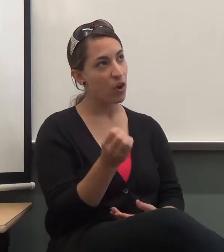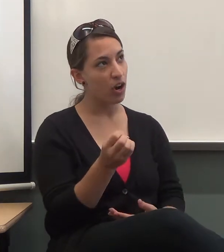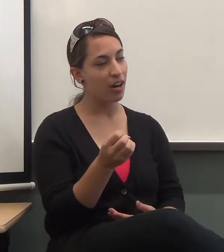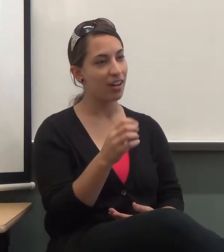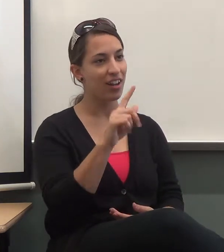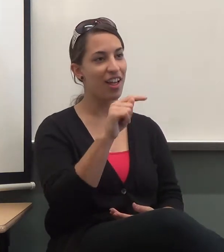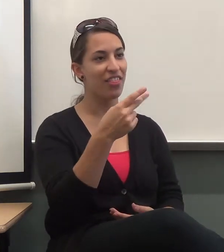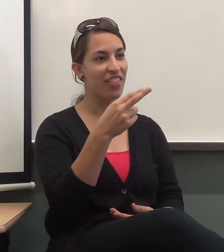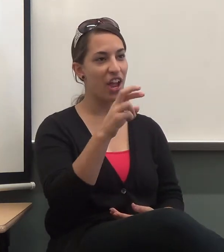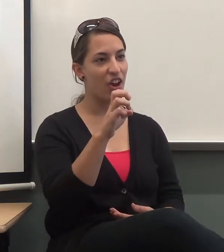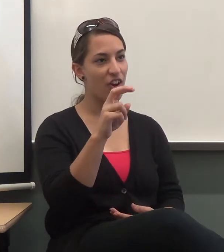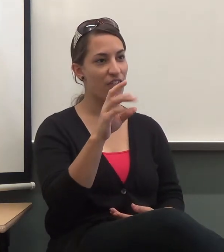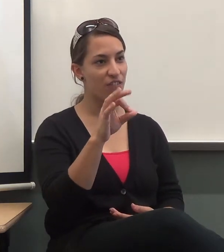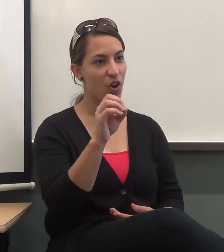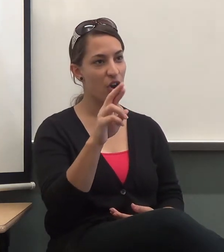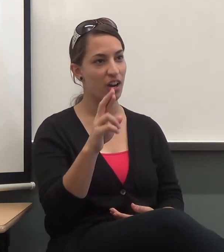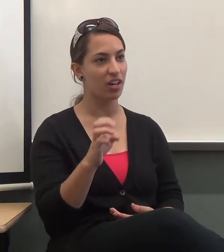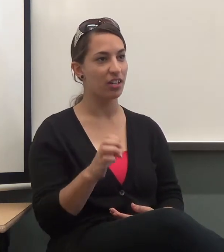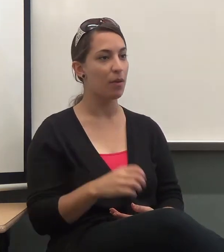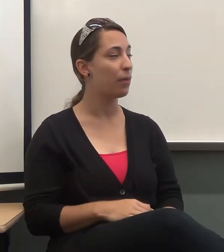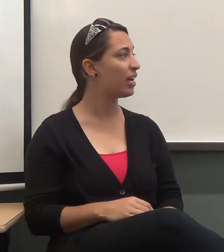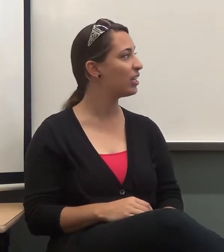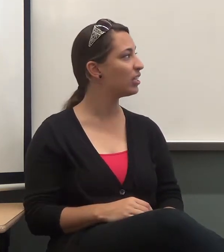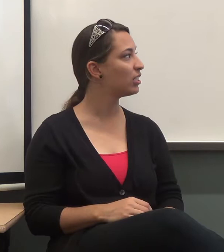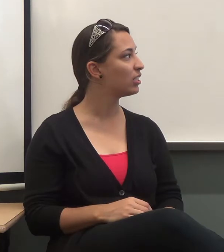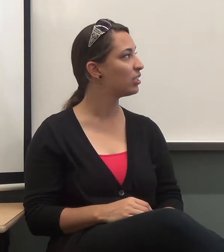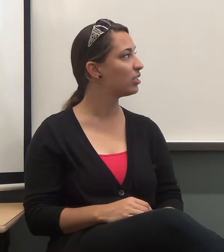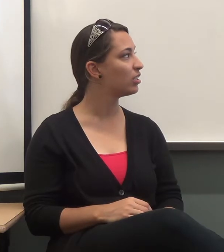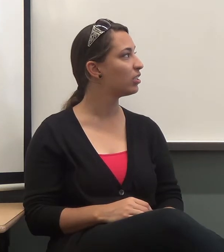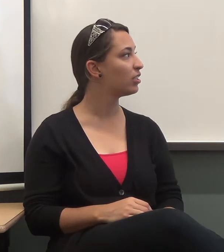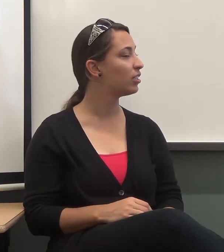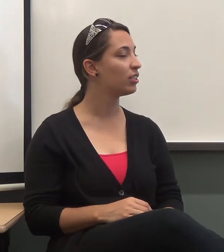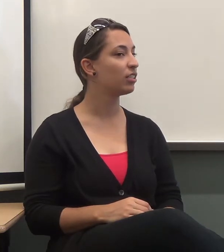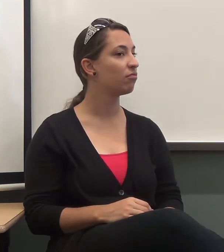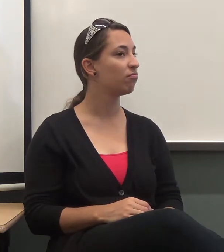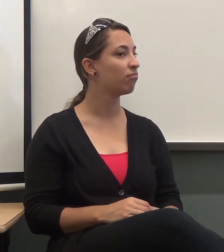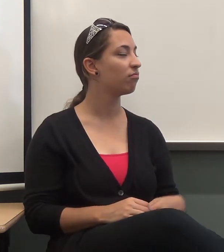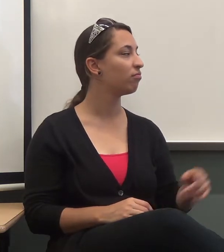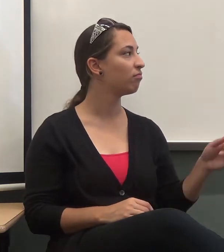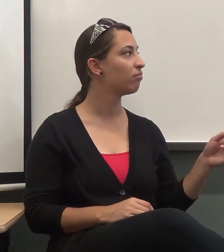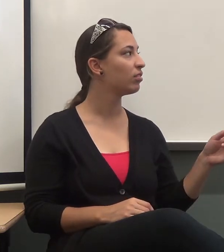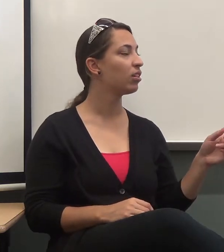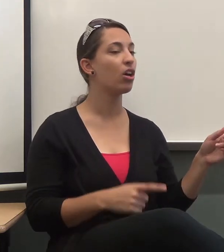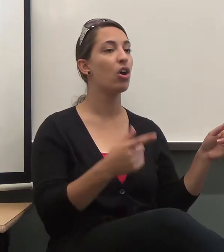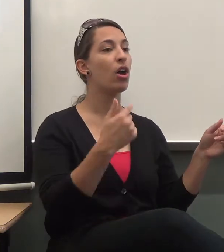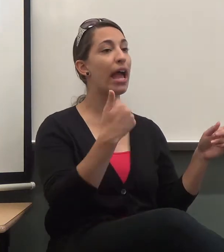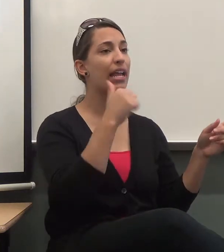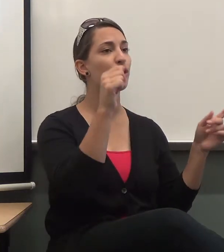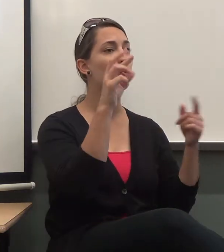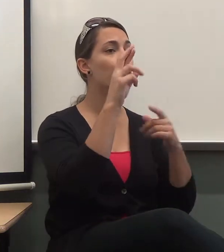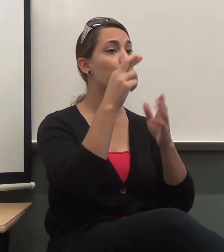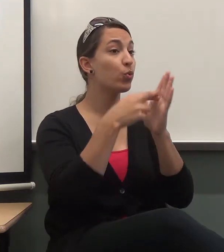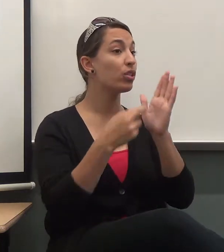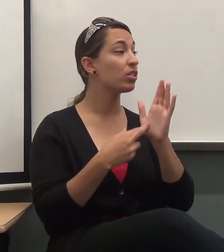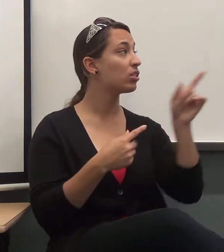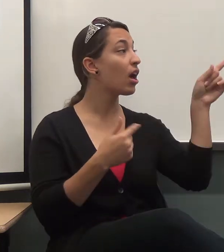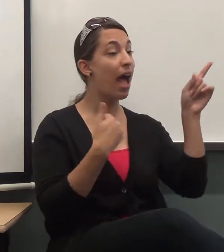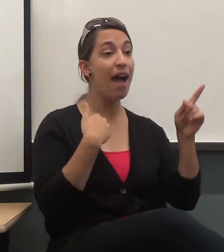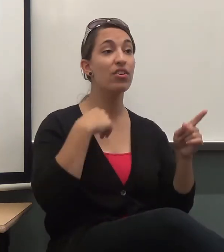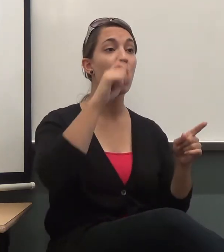whereas. Are there any But. rules around this? We have commas here, right? But where do the commas go? What if we have commas? What happens